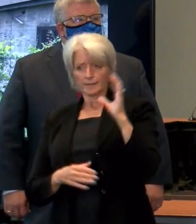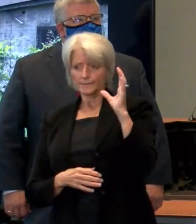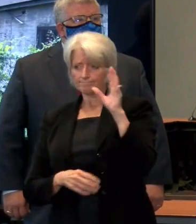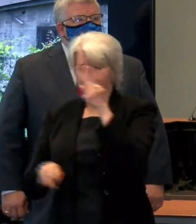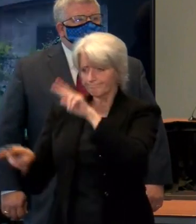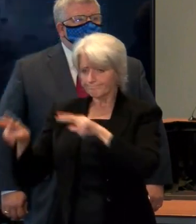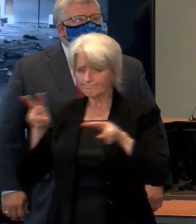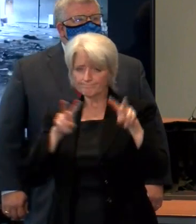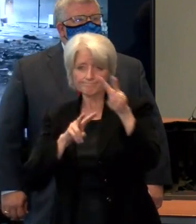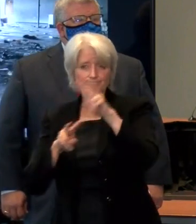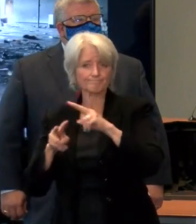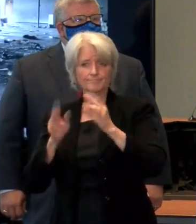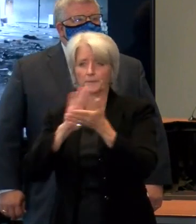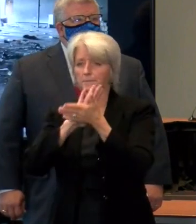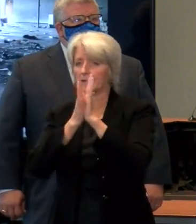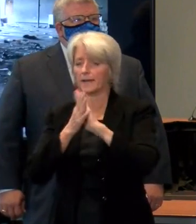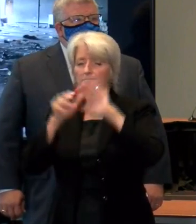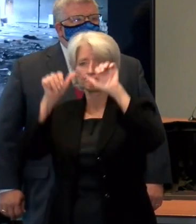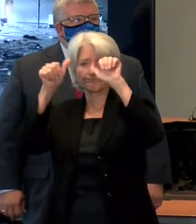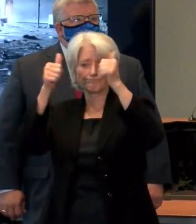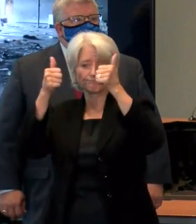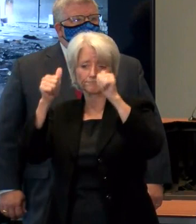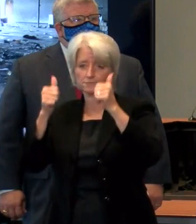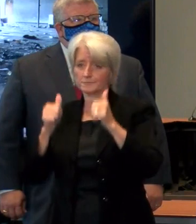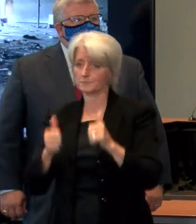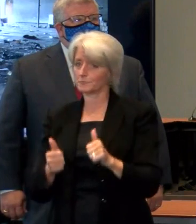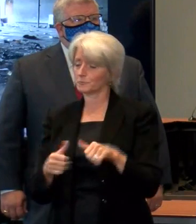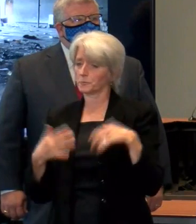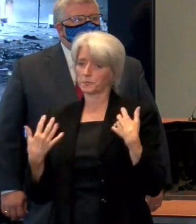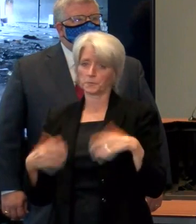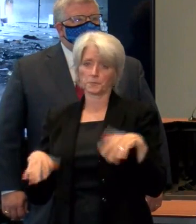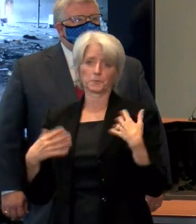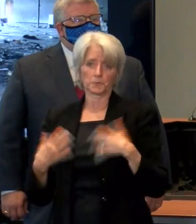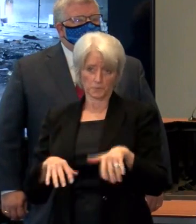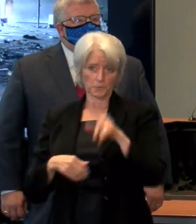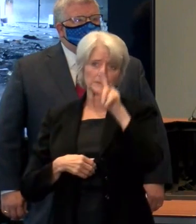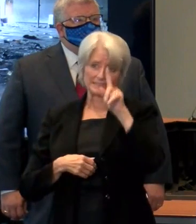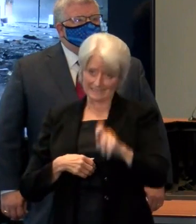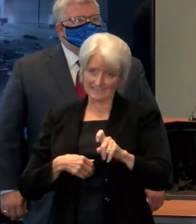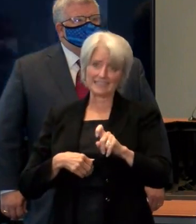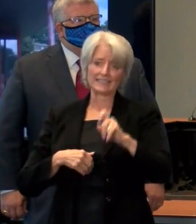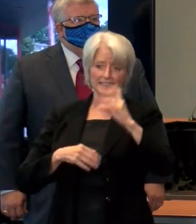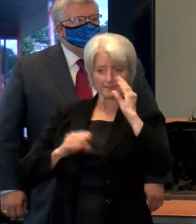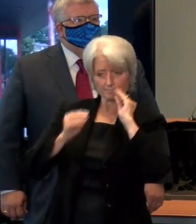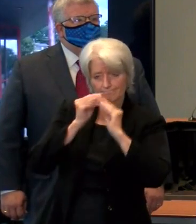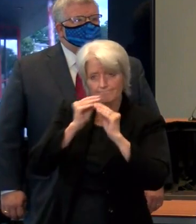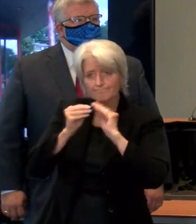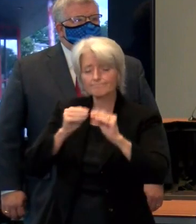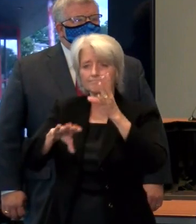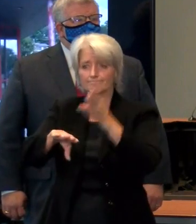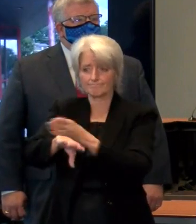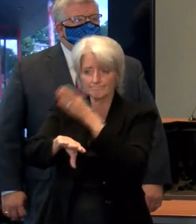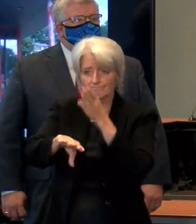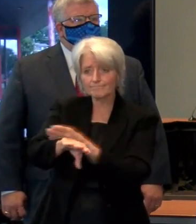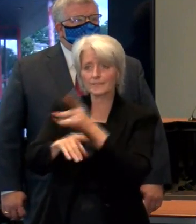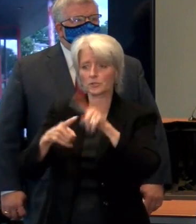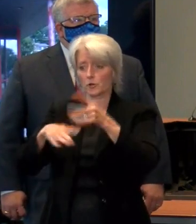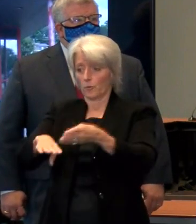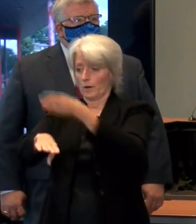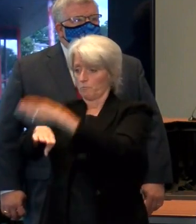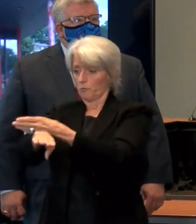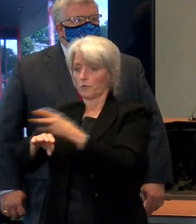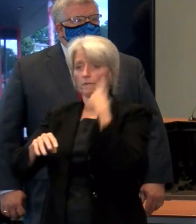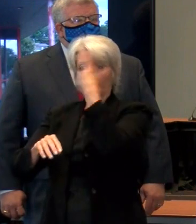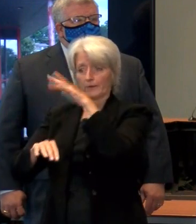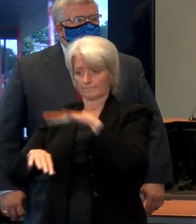over years just degraded to a point that repair needed just for the revitalization of the area. So out of